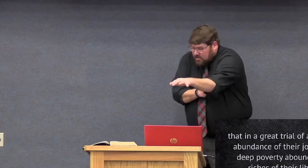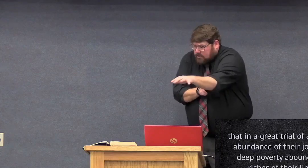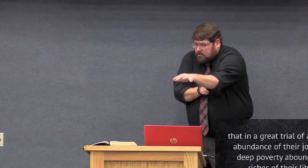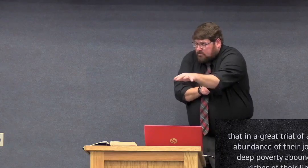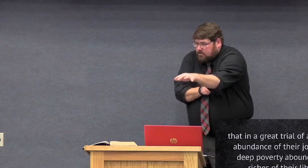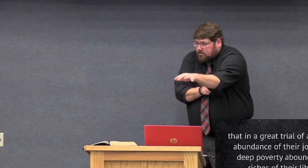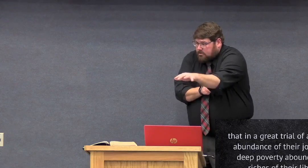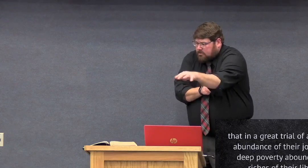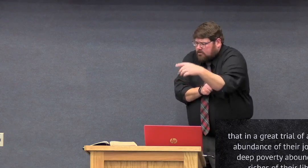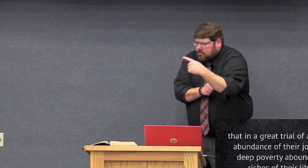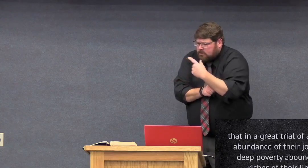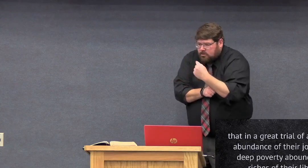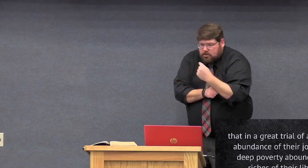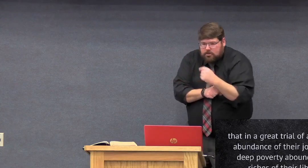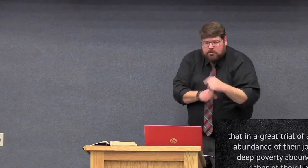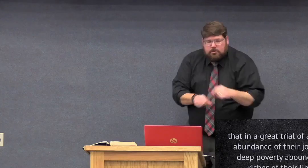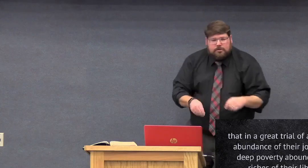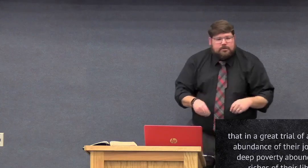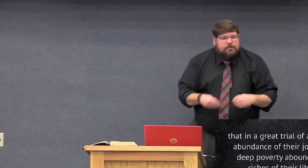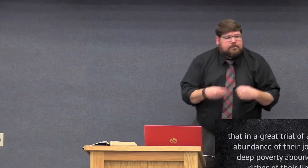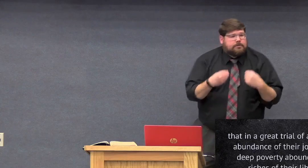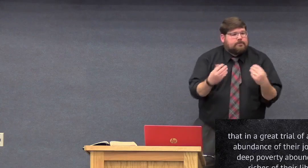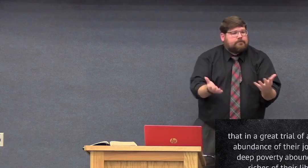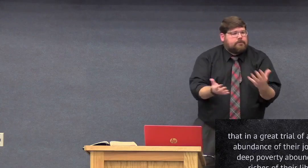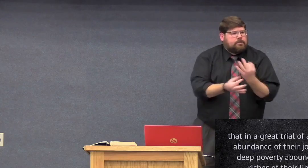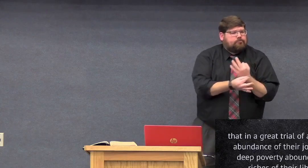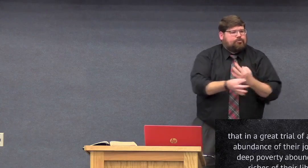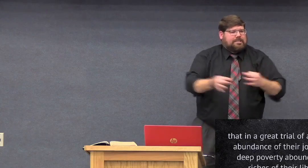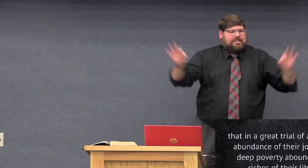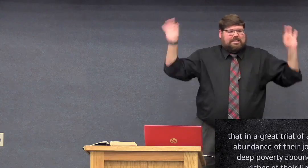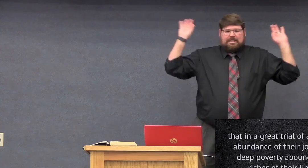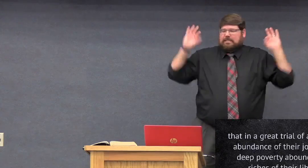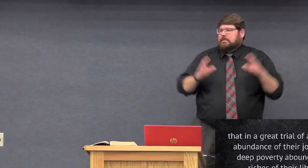was abundant. And they gave freely.